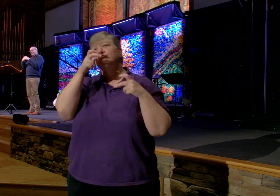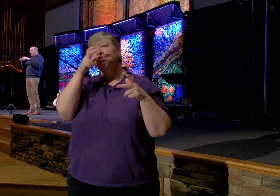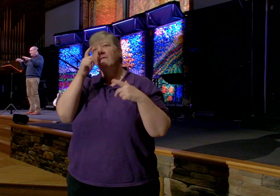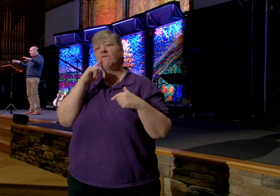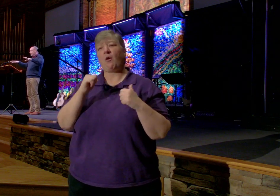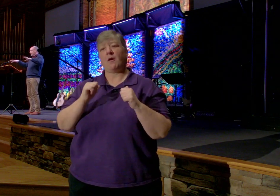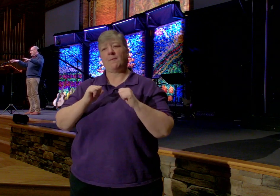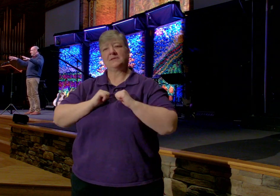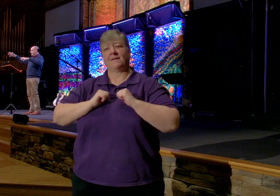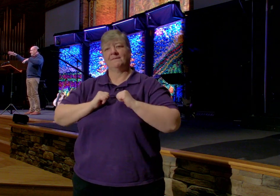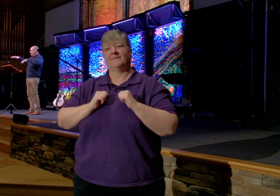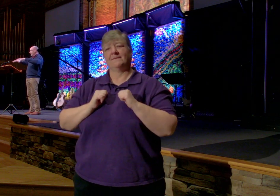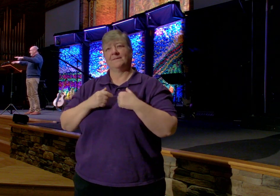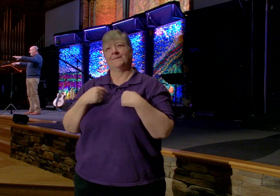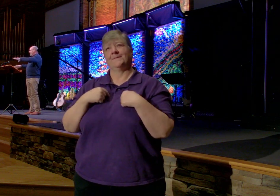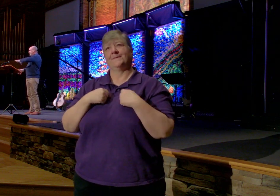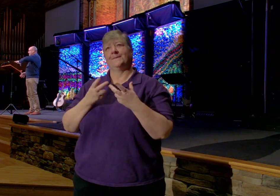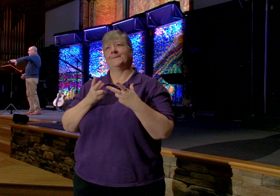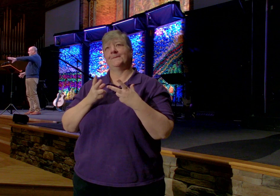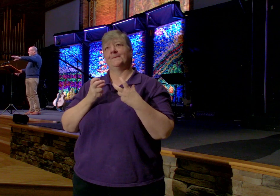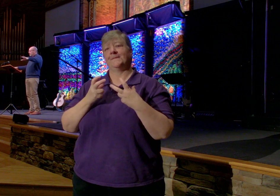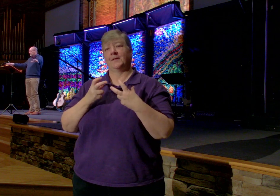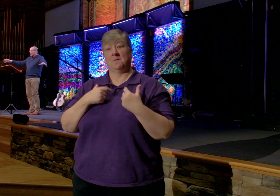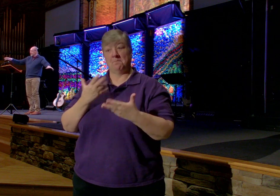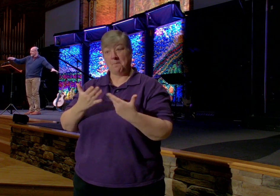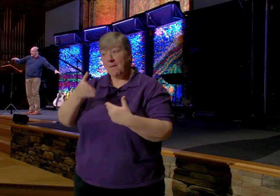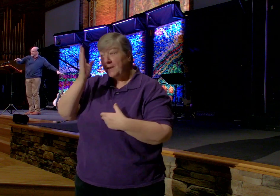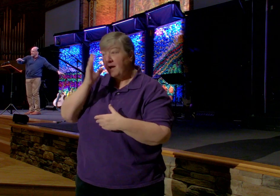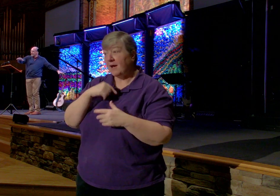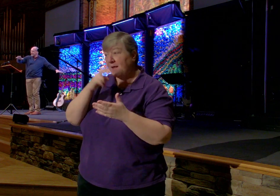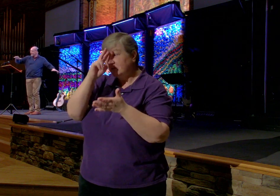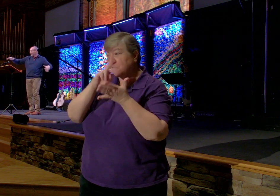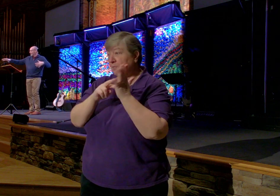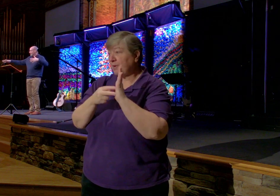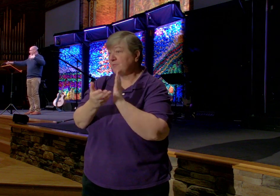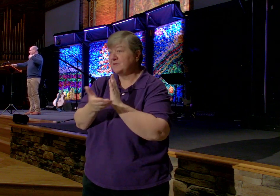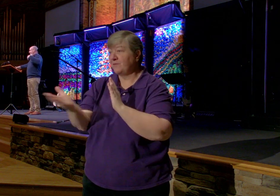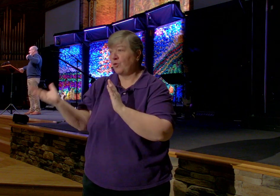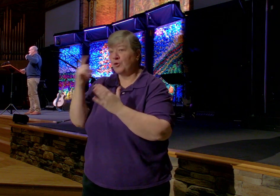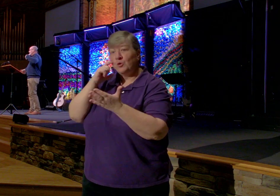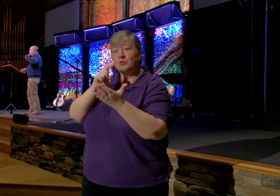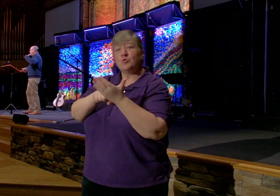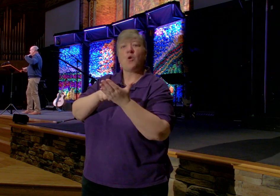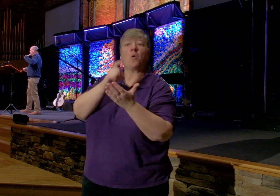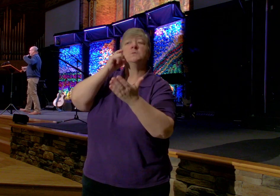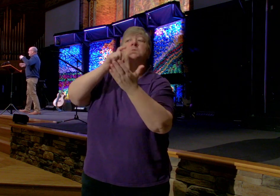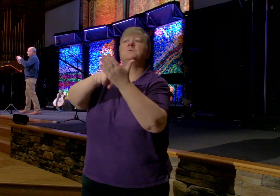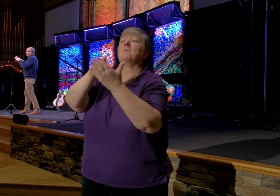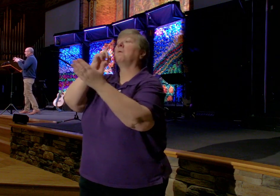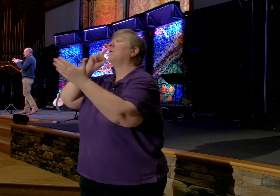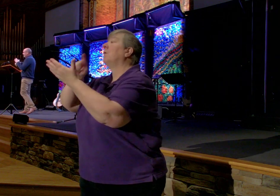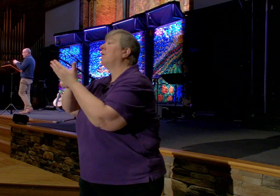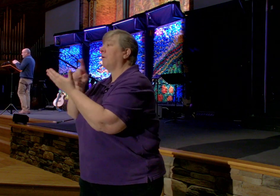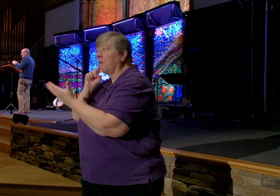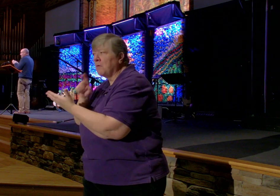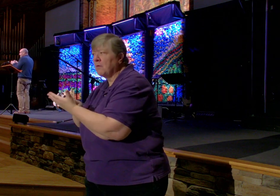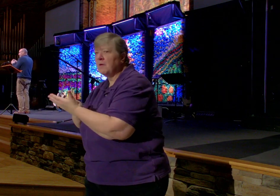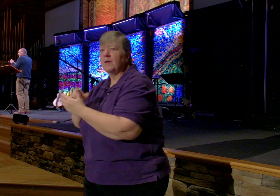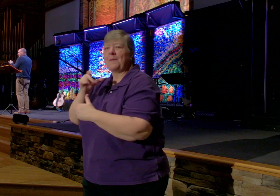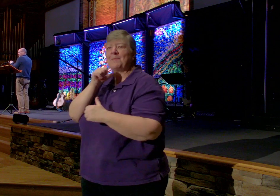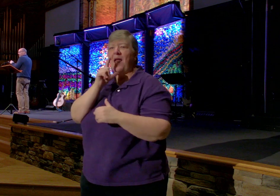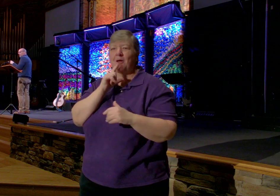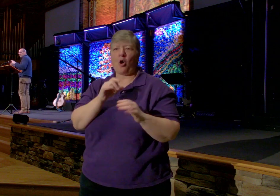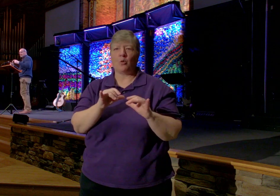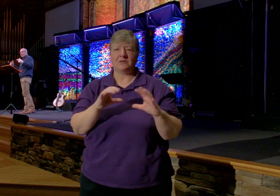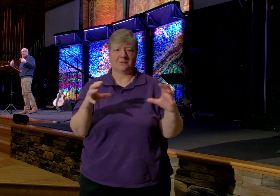to receive for myself? Or do you realize that God actually might have a purpose for you on Sunday morning to notice some people? Maybe not